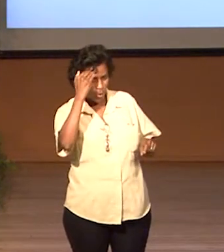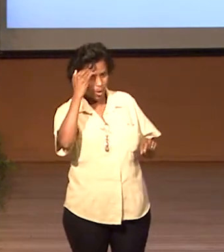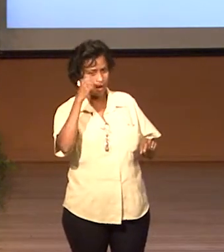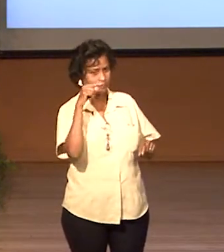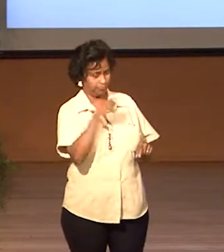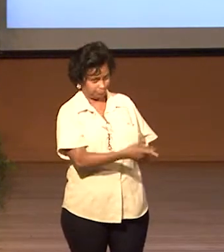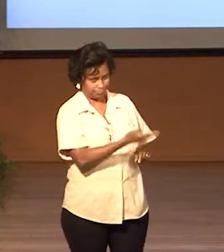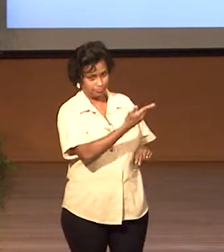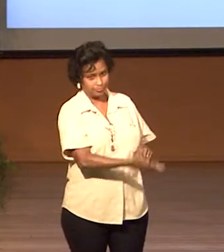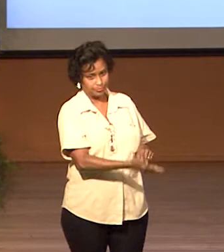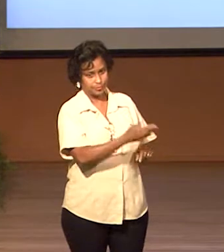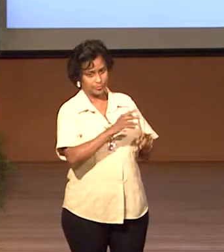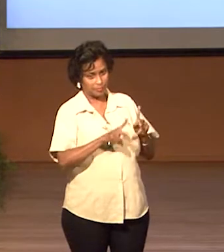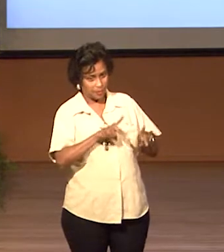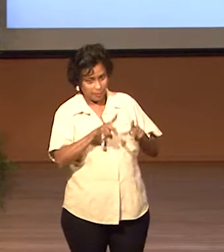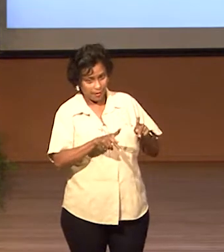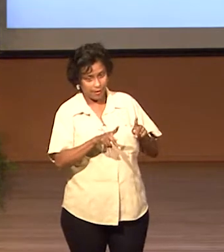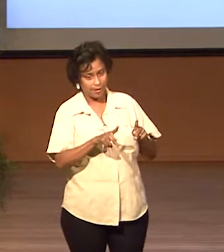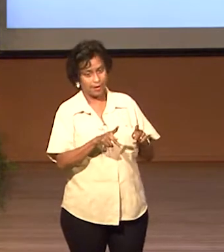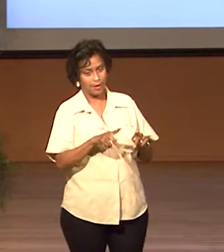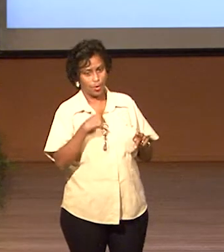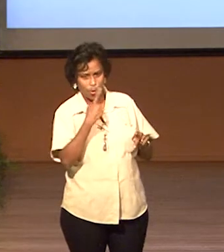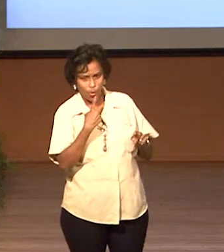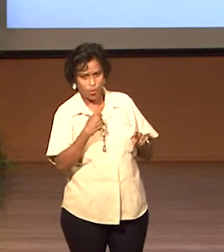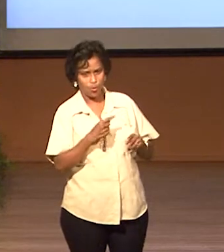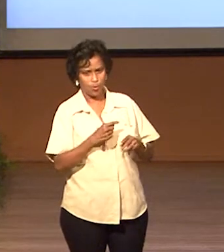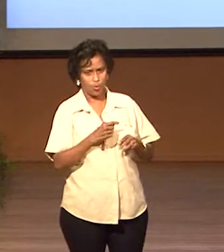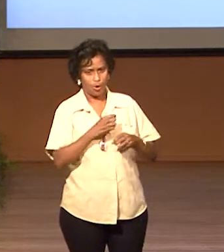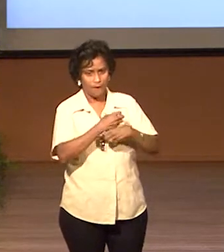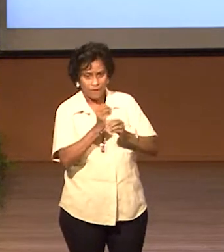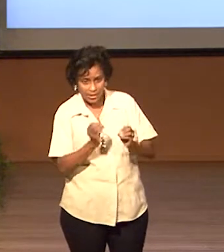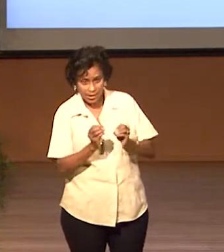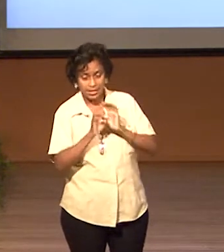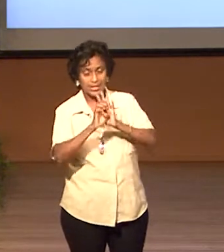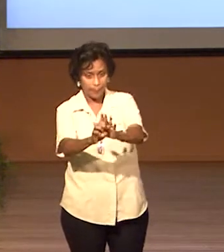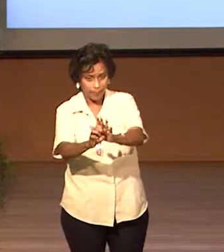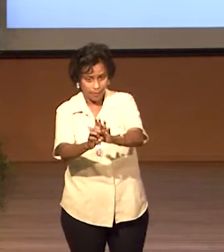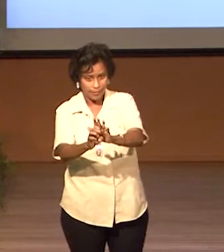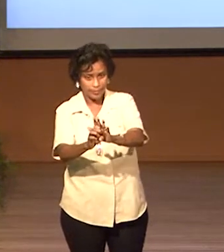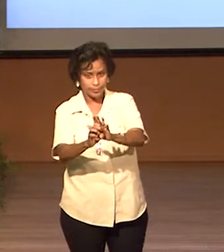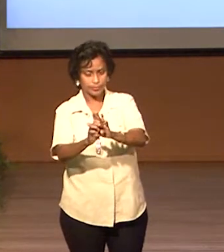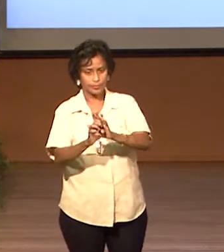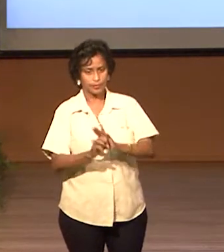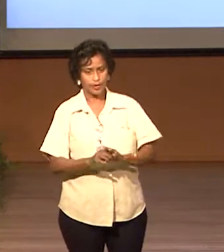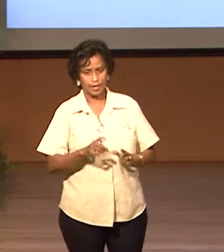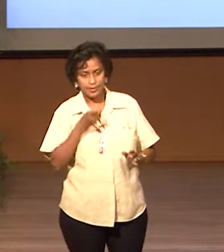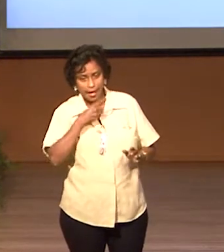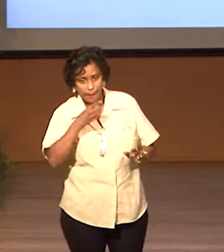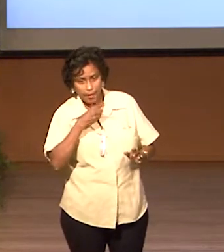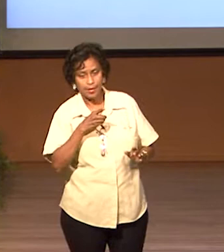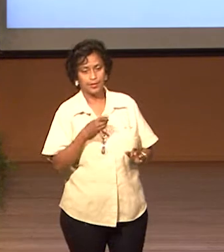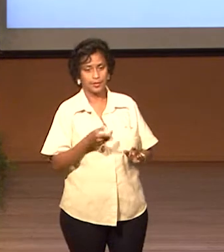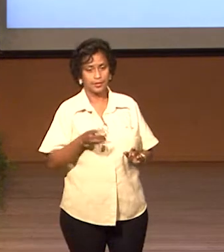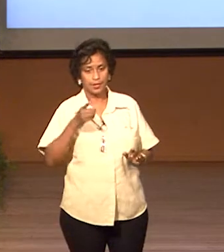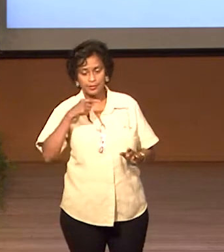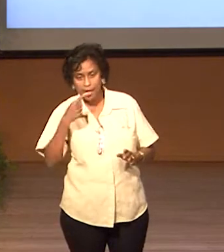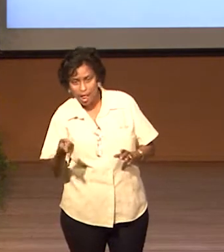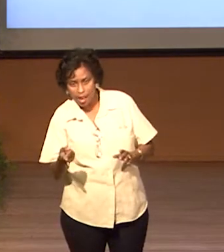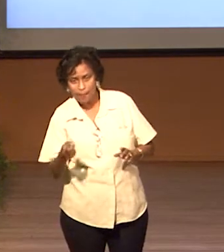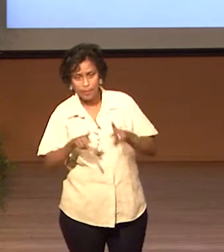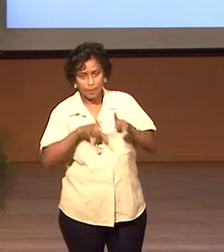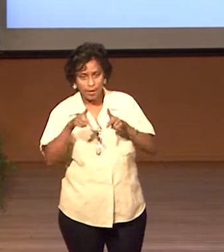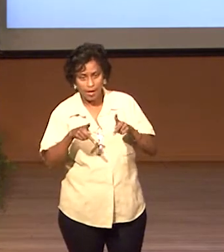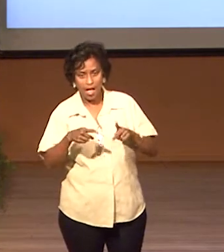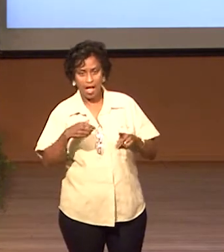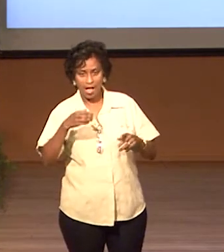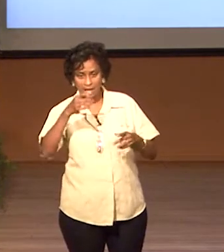functioning in an office with diabetes but doesn't tell anybody because, again, they don't want the stigma of having a sickness. But then when they collapse one day, they